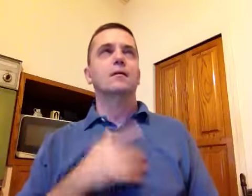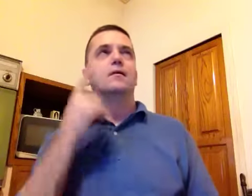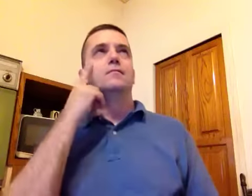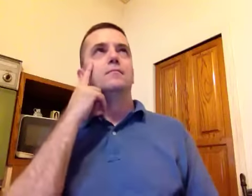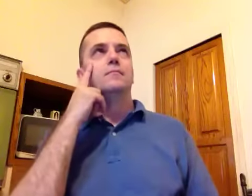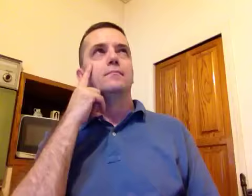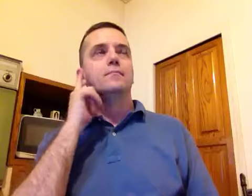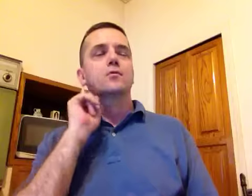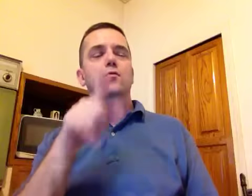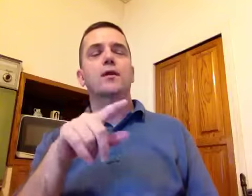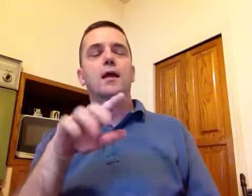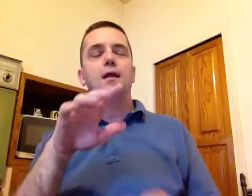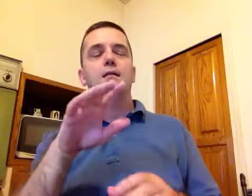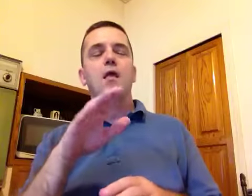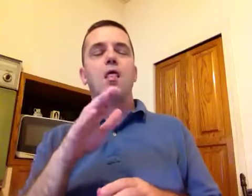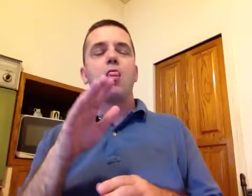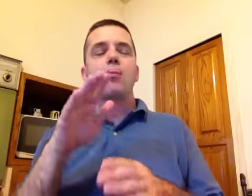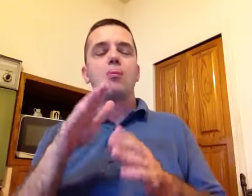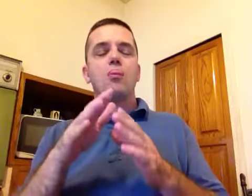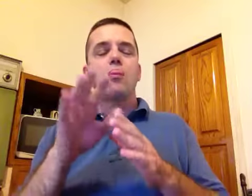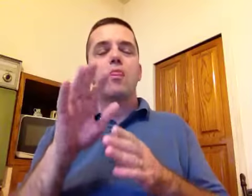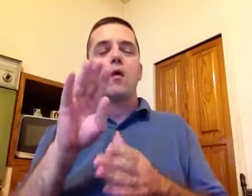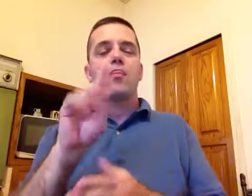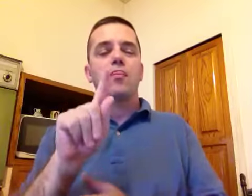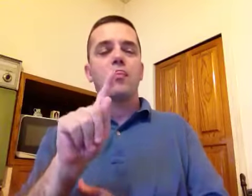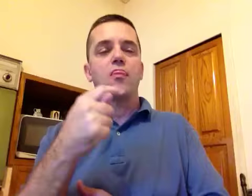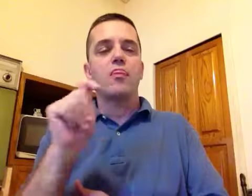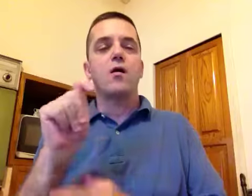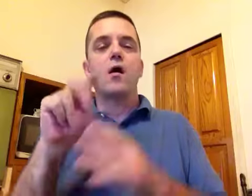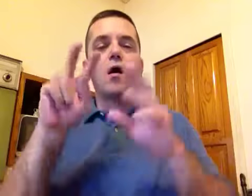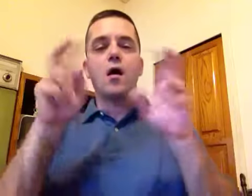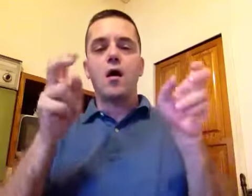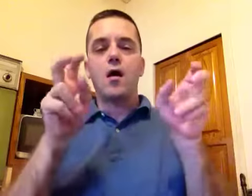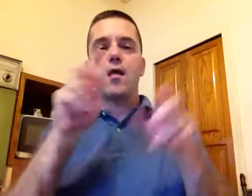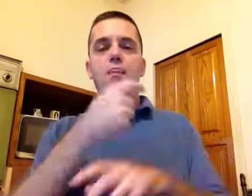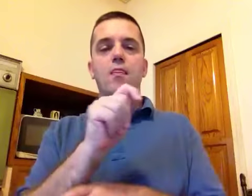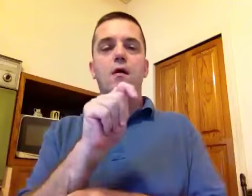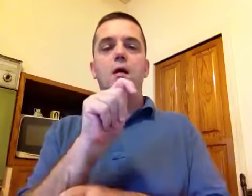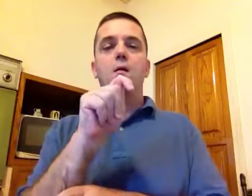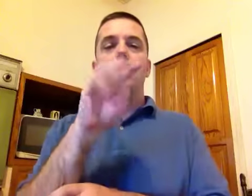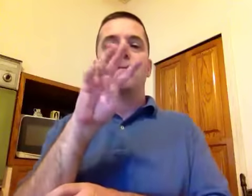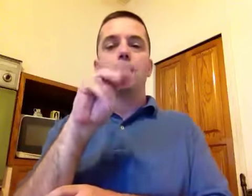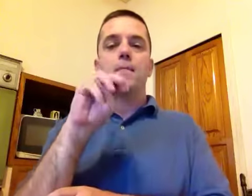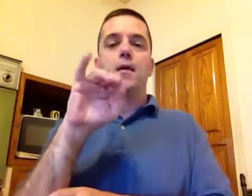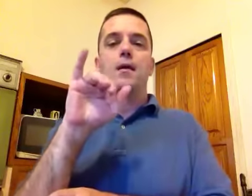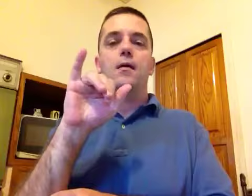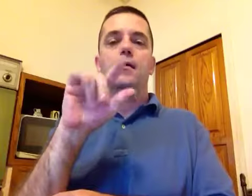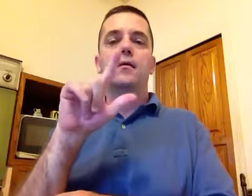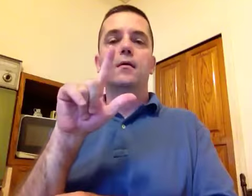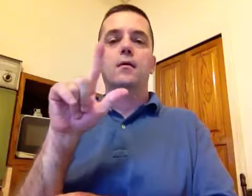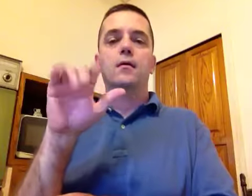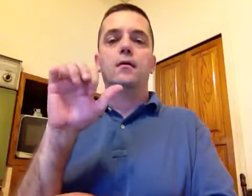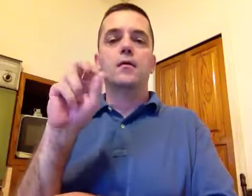Dr. Thomas Stanley. In that book, he found that the typical millionaire owns something really exciting